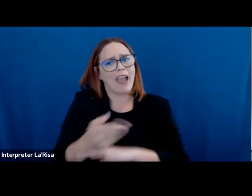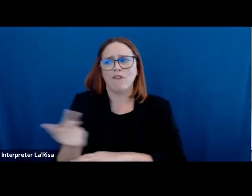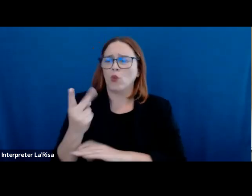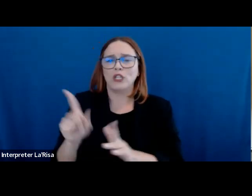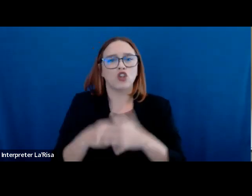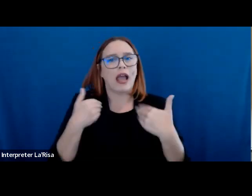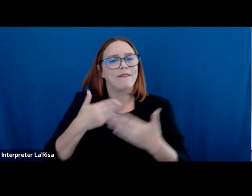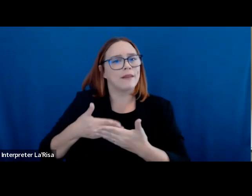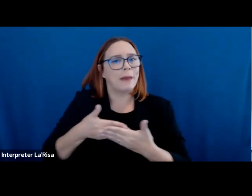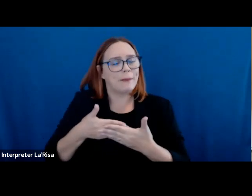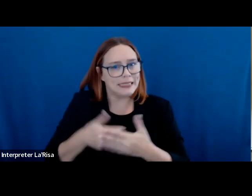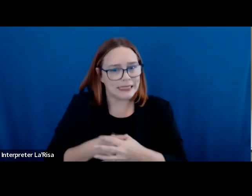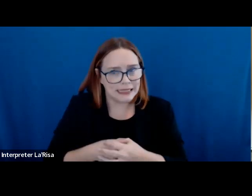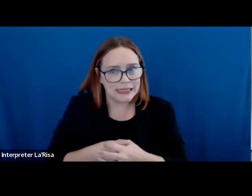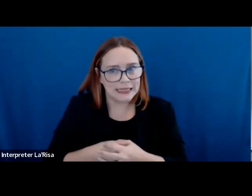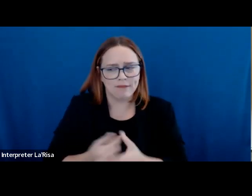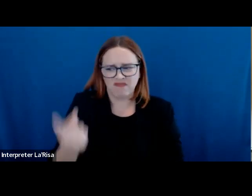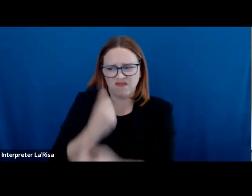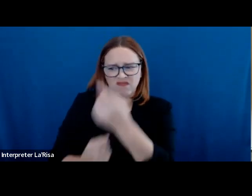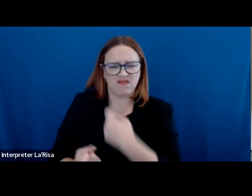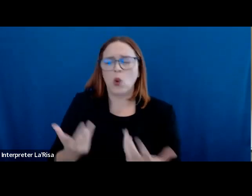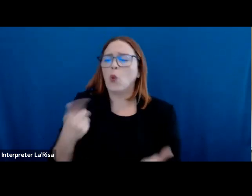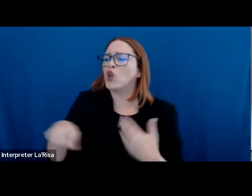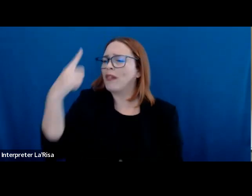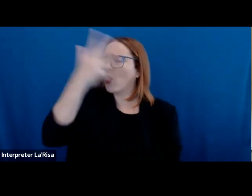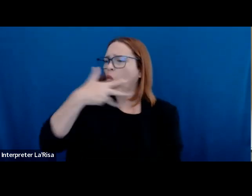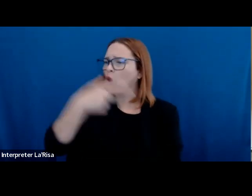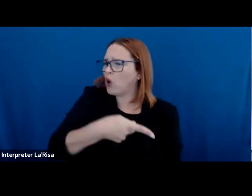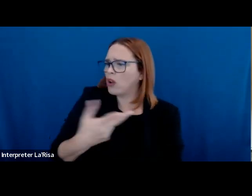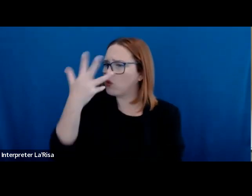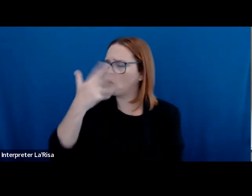me as, what do you think the children are going to look like?